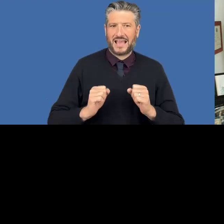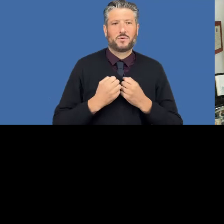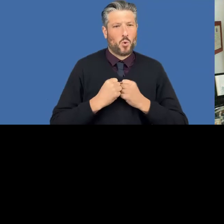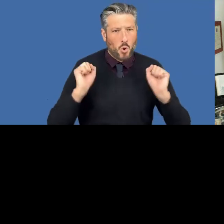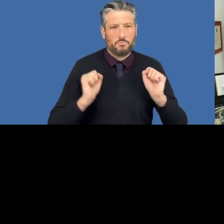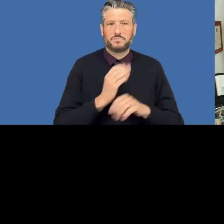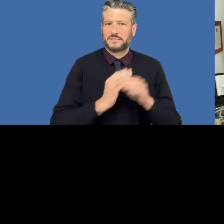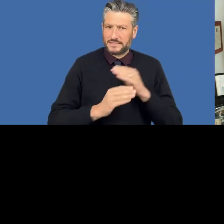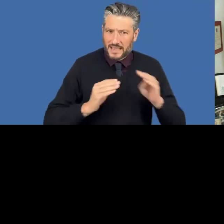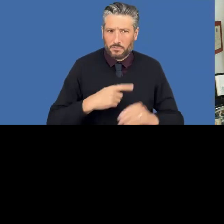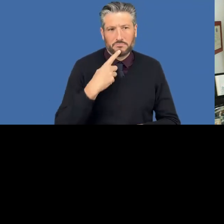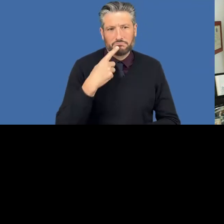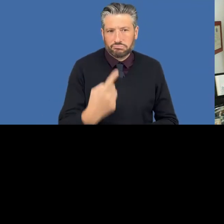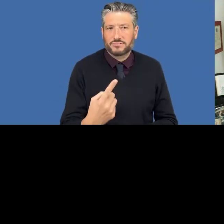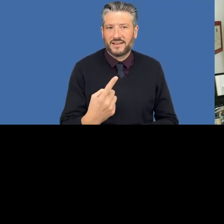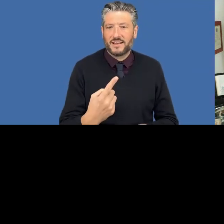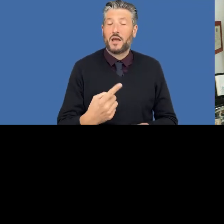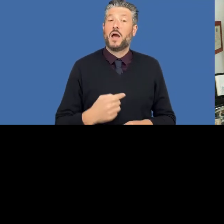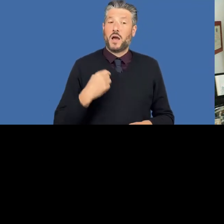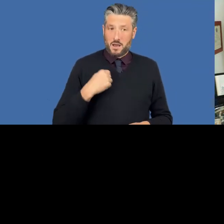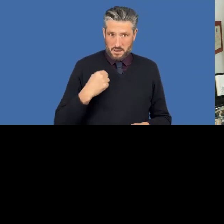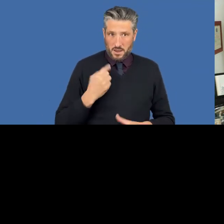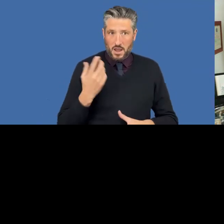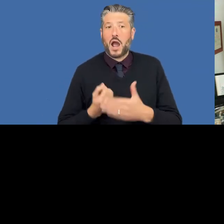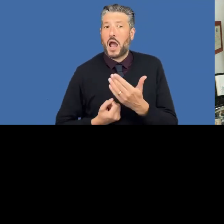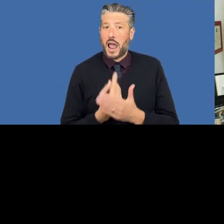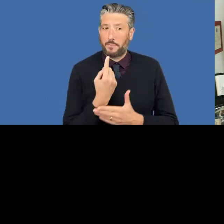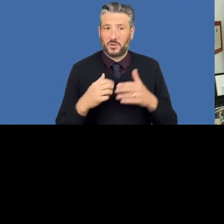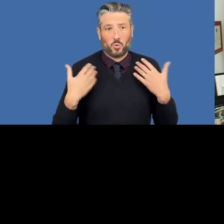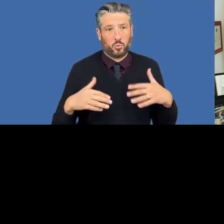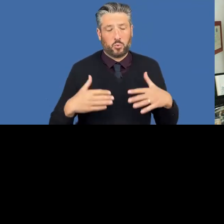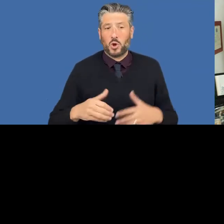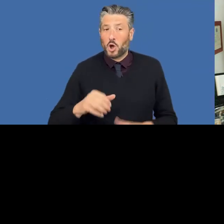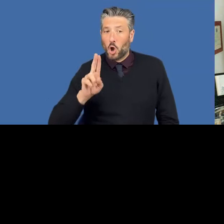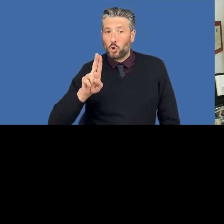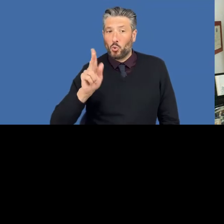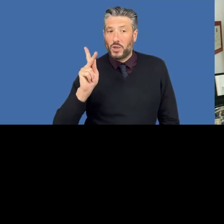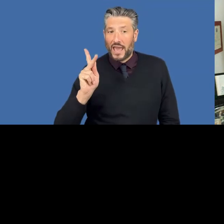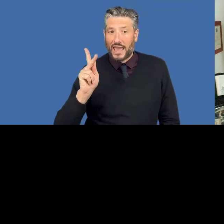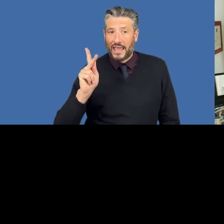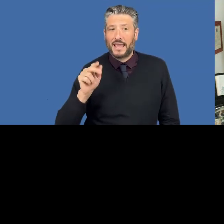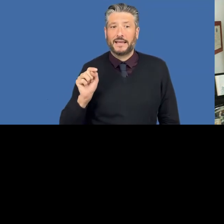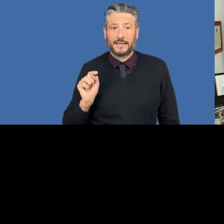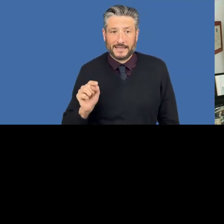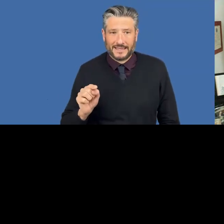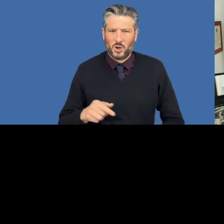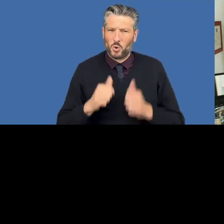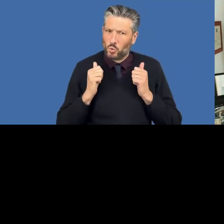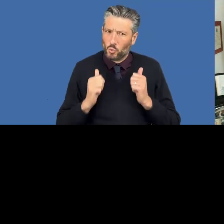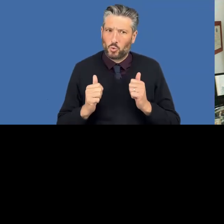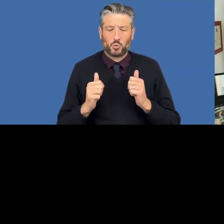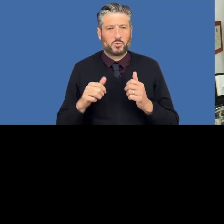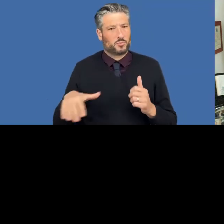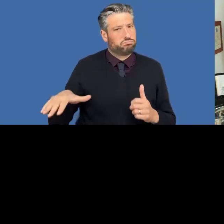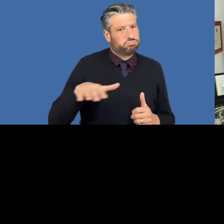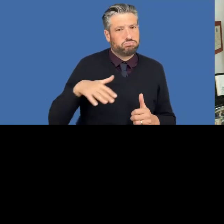be transformative. We've seen that within our UK, where we started our networks, and it's helped us, and it was the network that drove